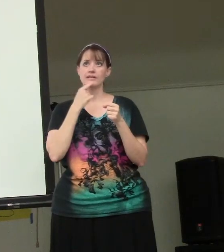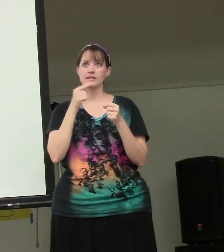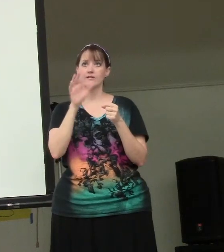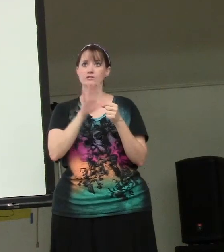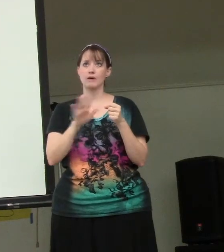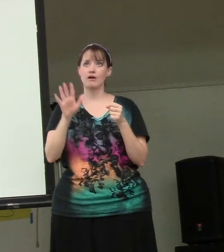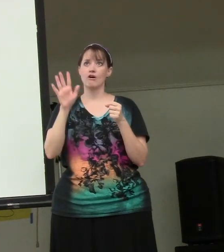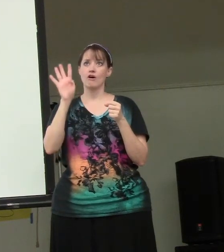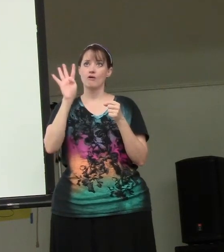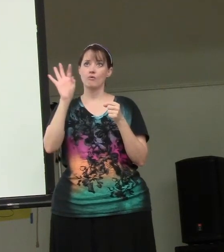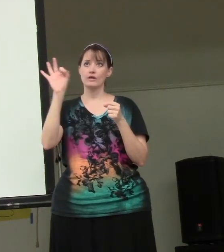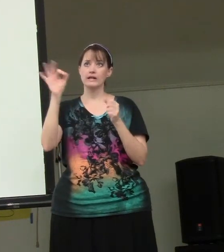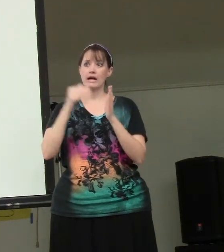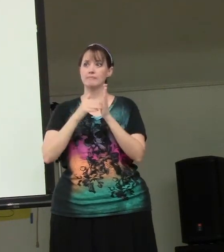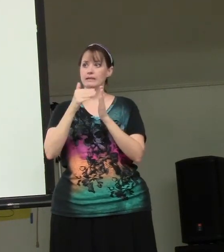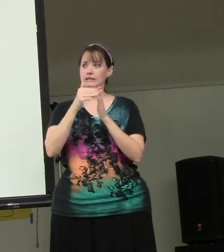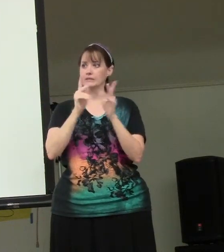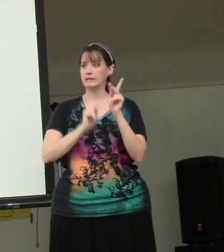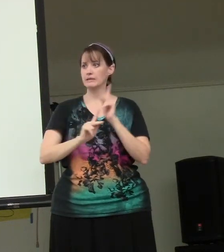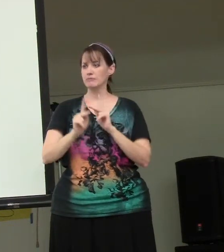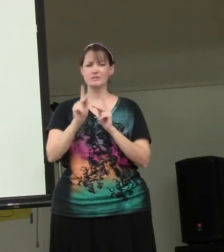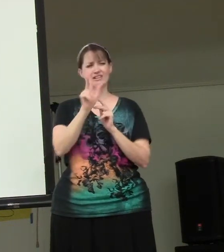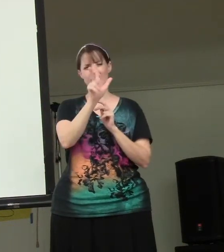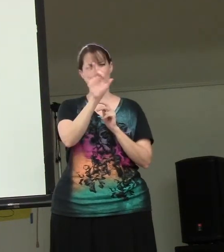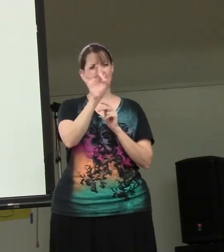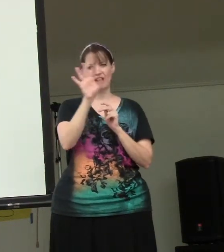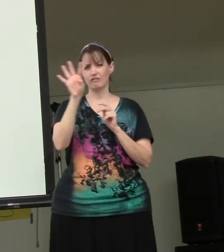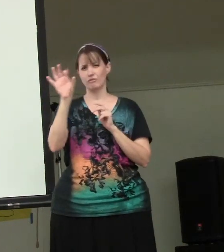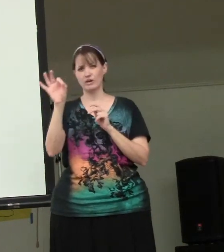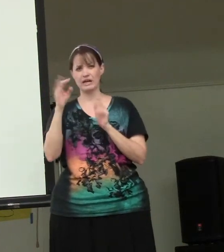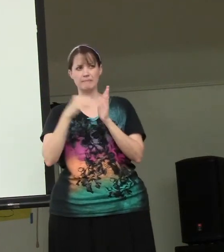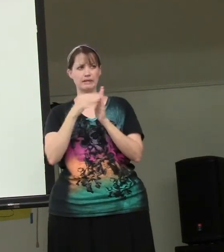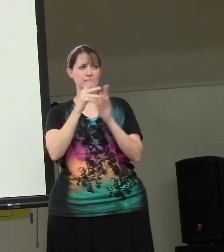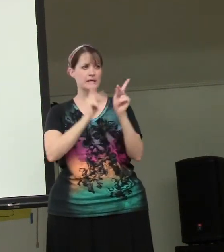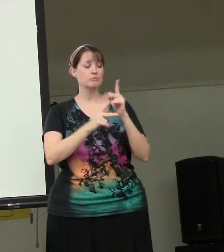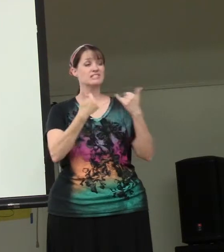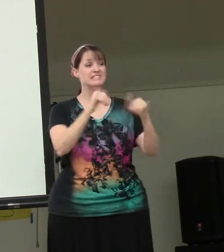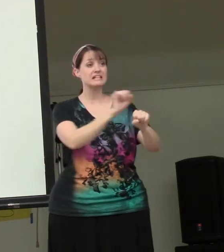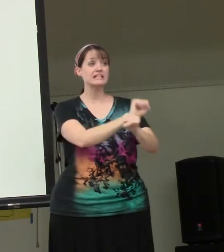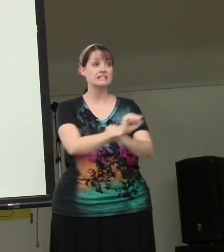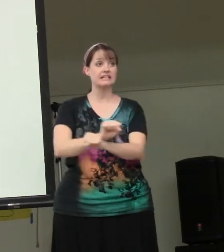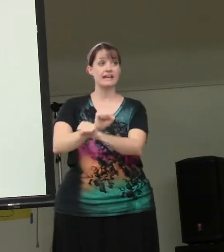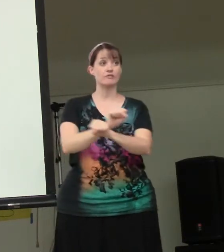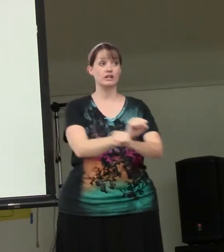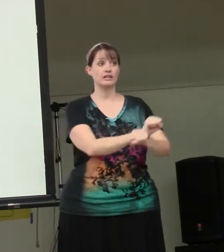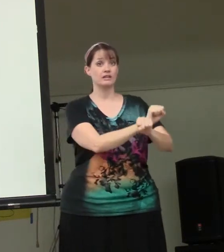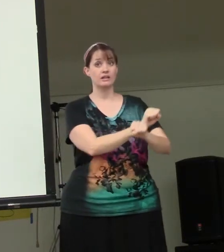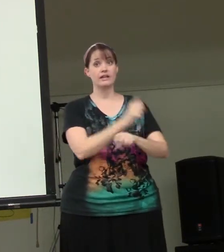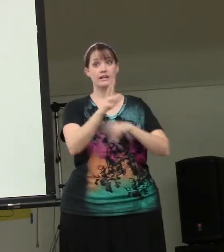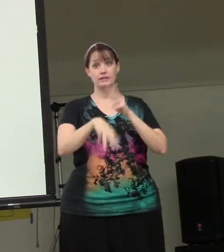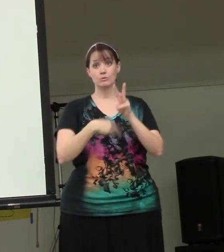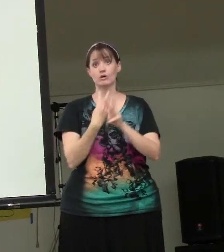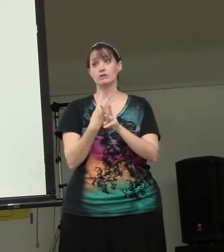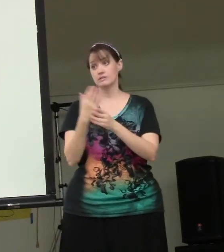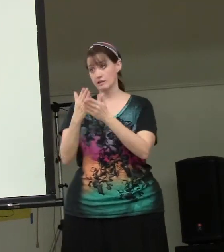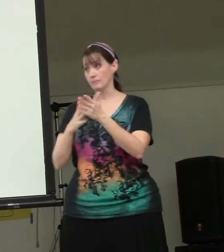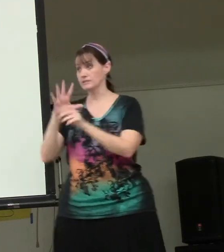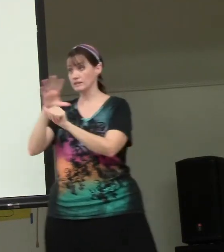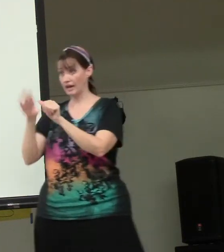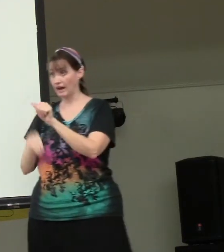said there's about 49 million people, it was either 39 or 49 million people still in slavery in the world. Some still in